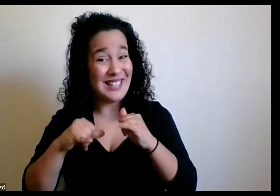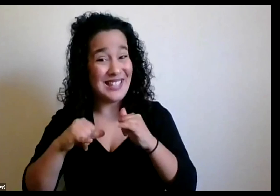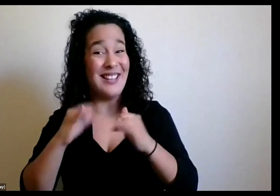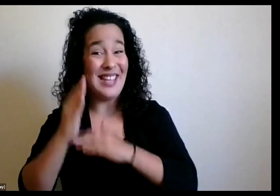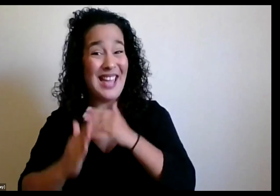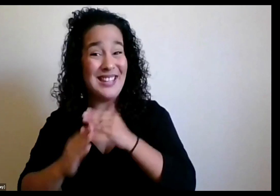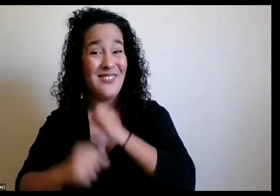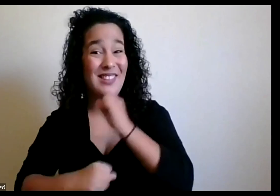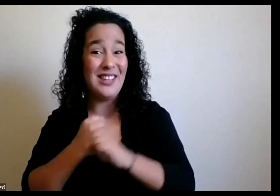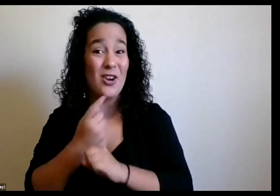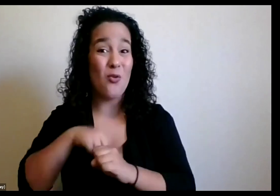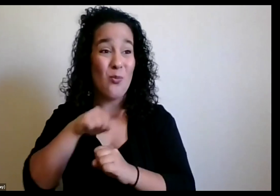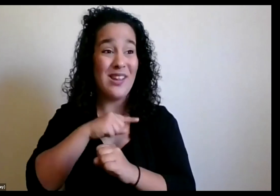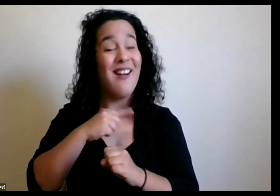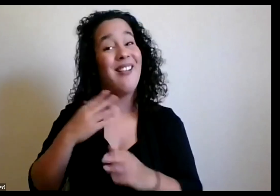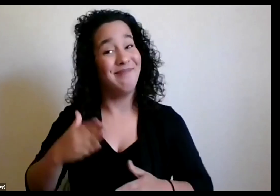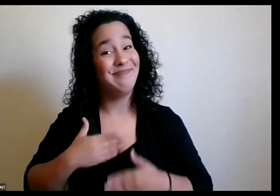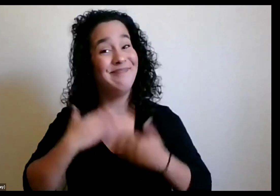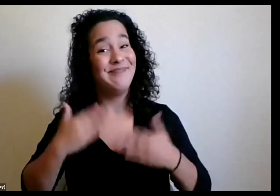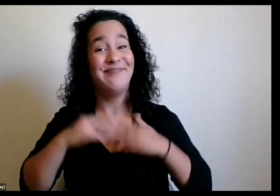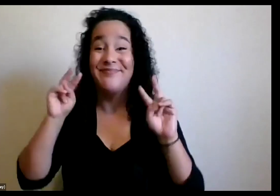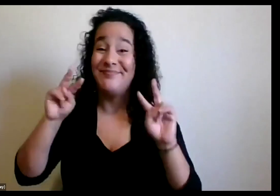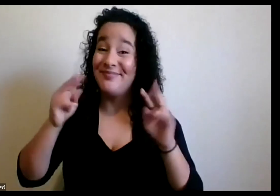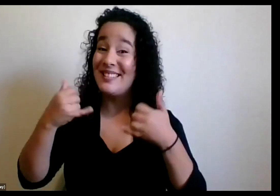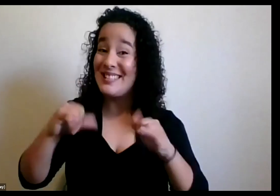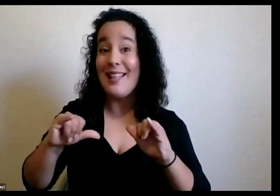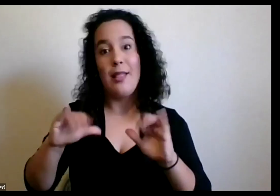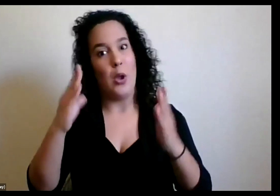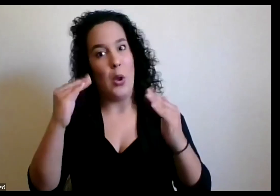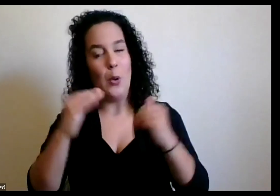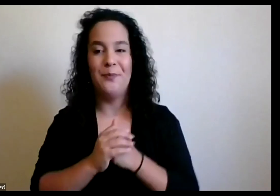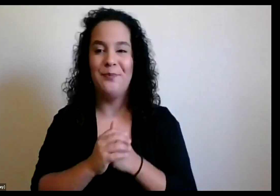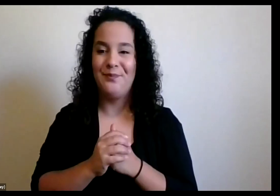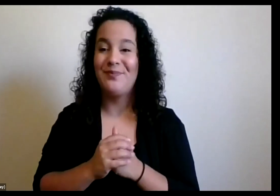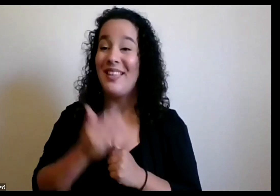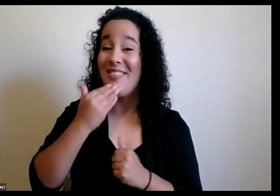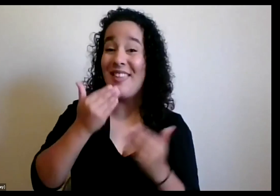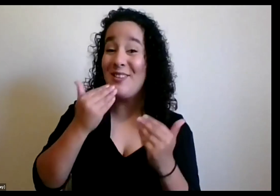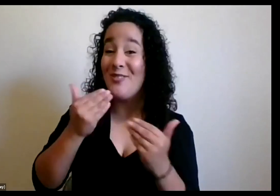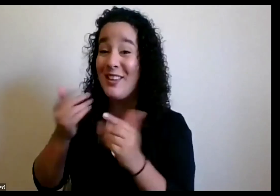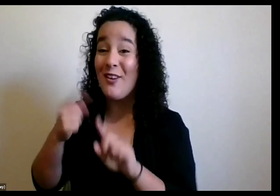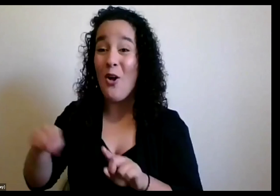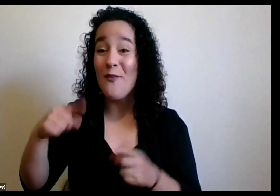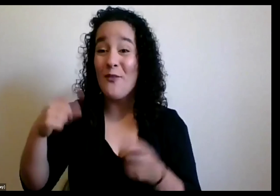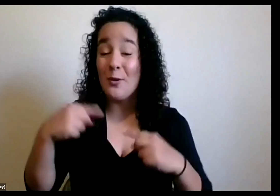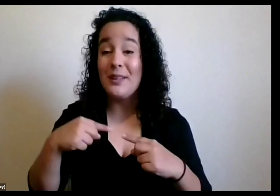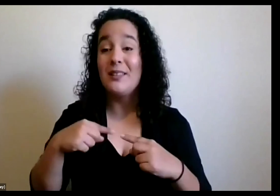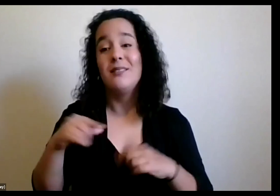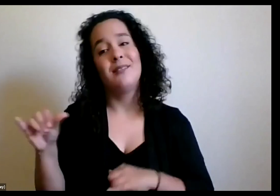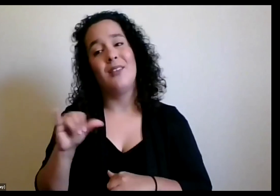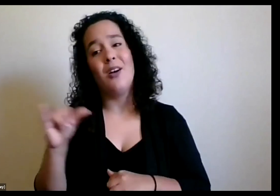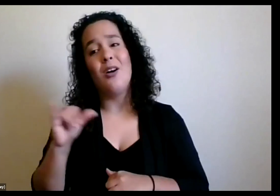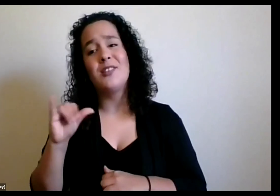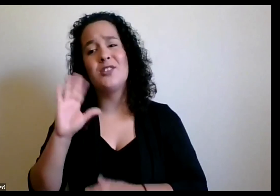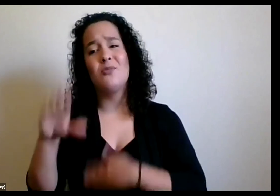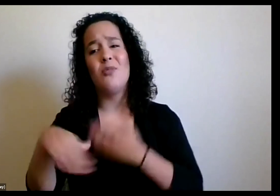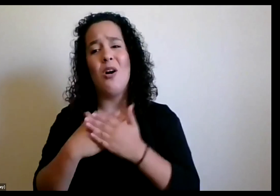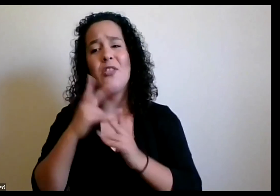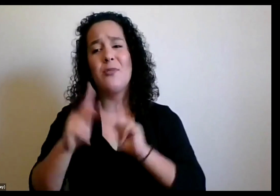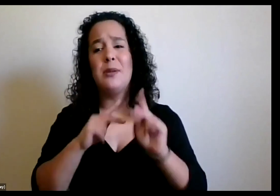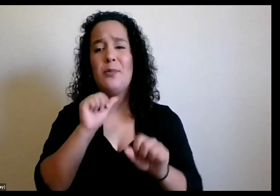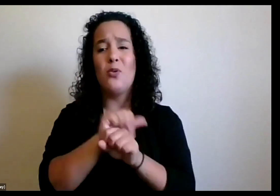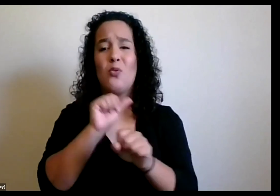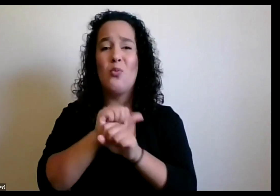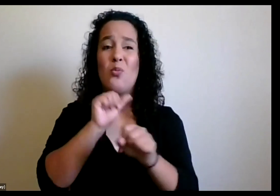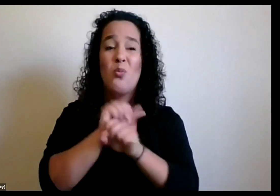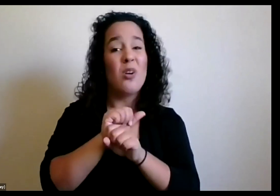I'm gonna wrap up and just say thank you to my co-panelists, Kyle Block and Holly Minch. And to all the folks who are working across the state on issues